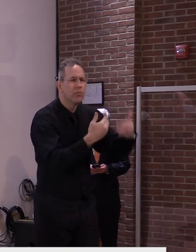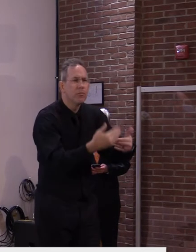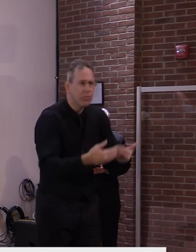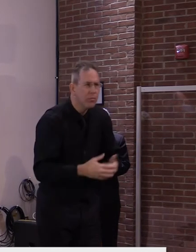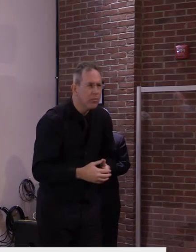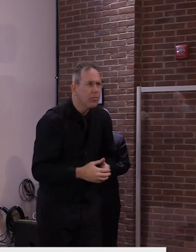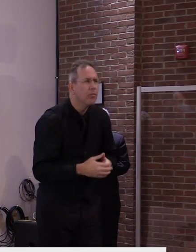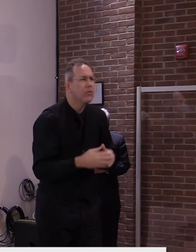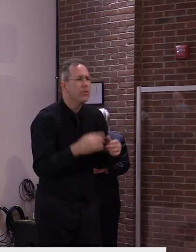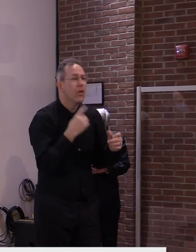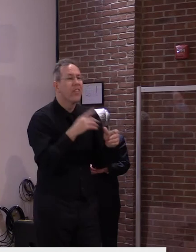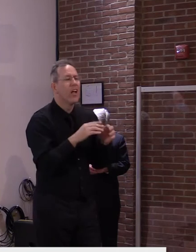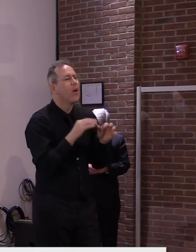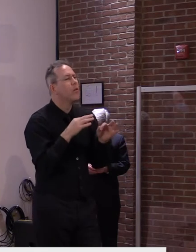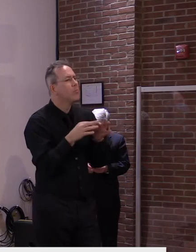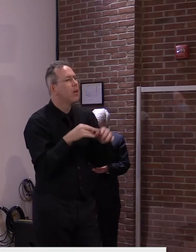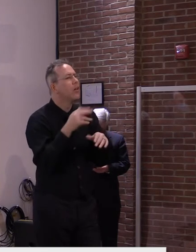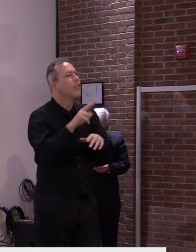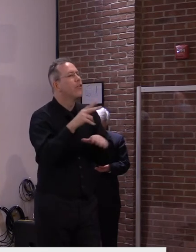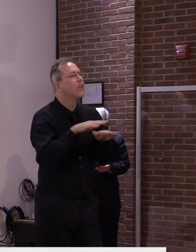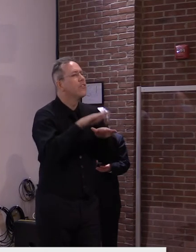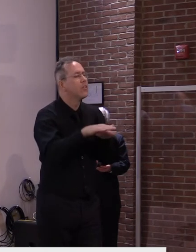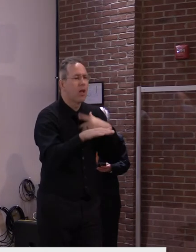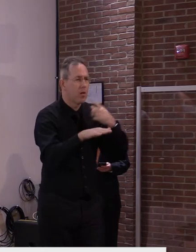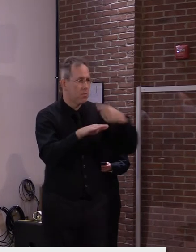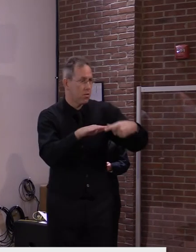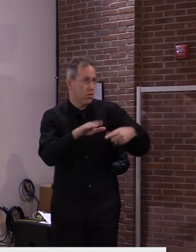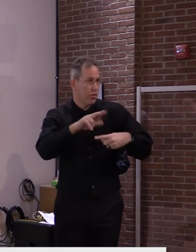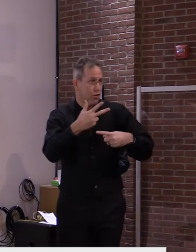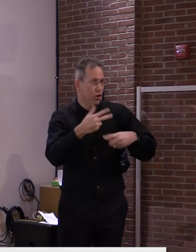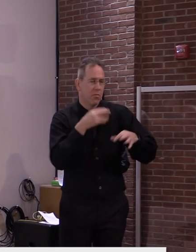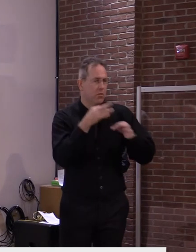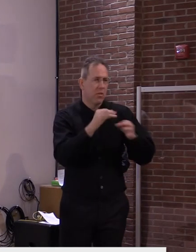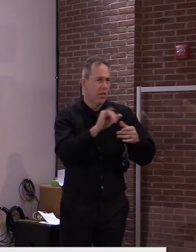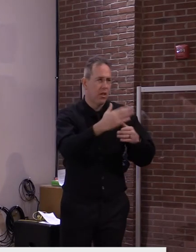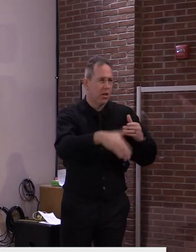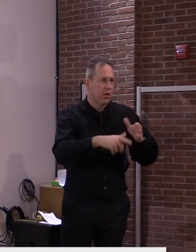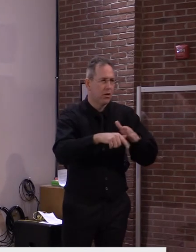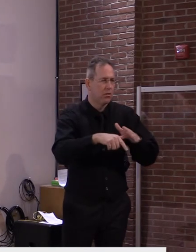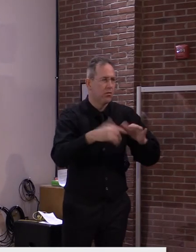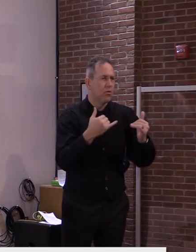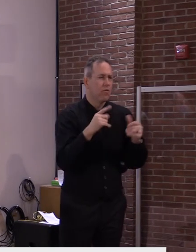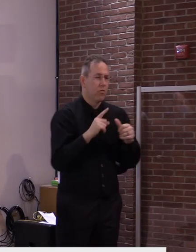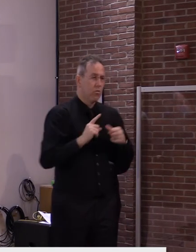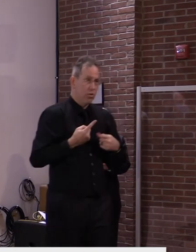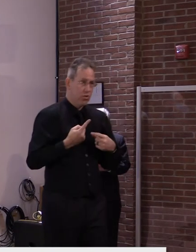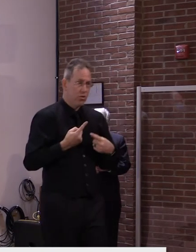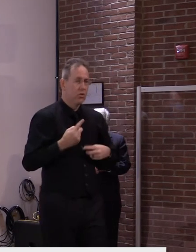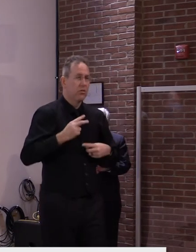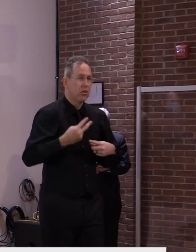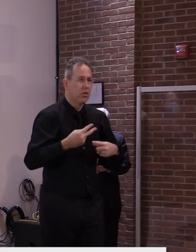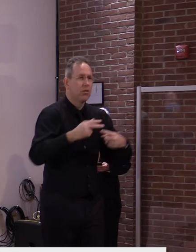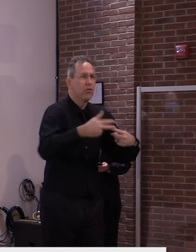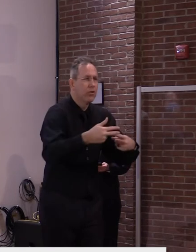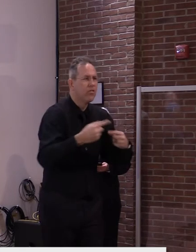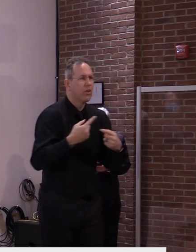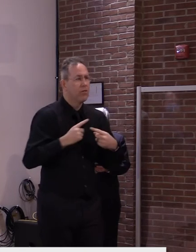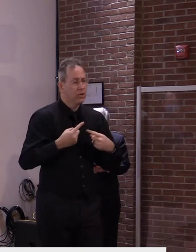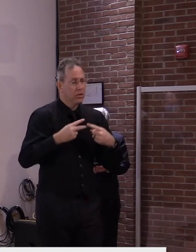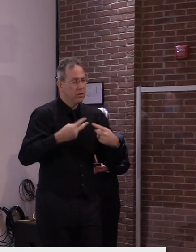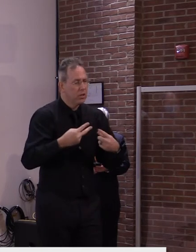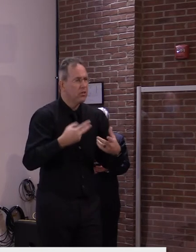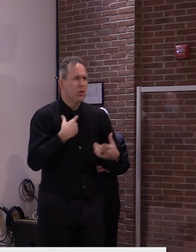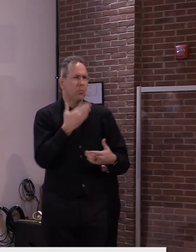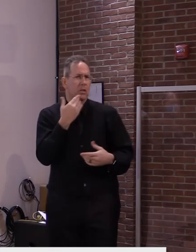are so looking forward to, which is games. But I think Dr. Levine made a couple of really important points earlier about